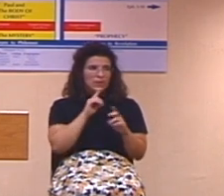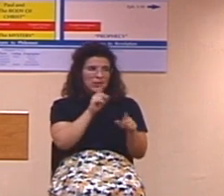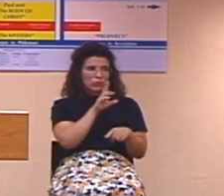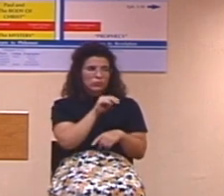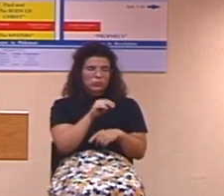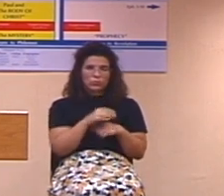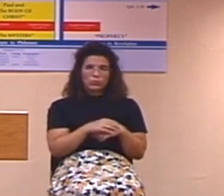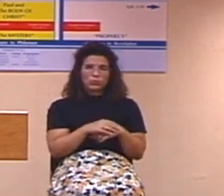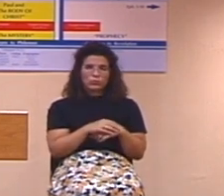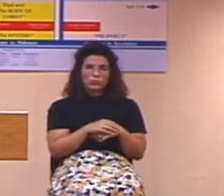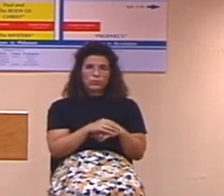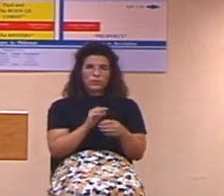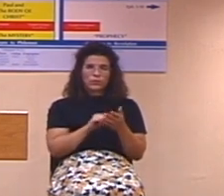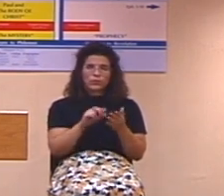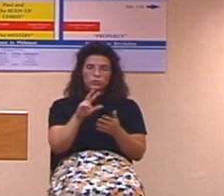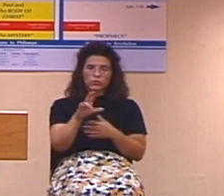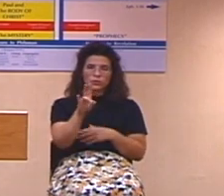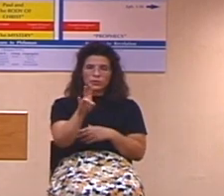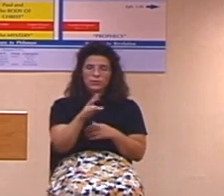Verse